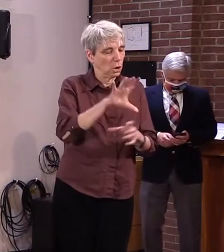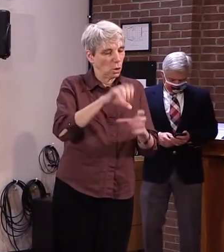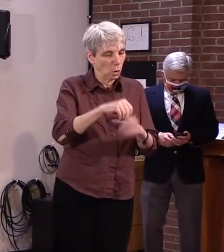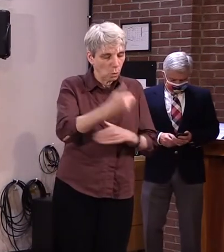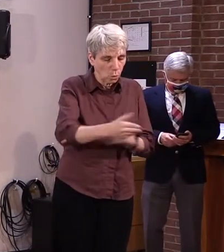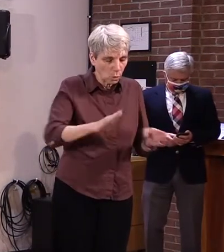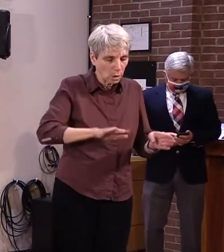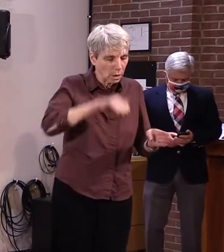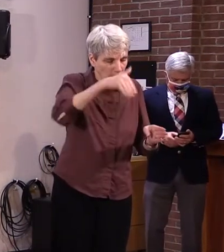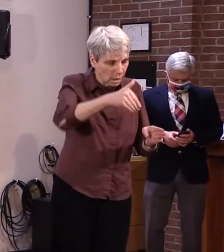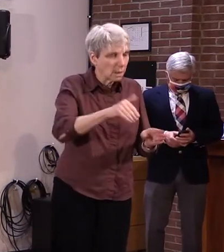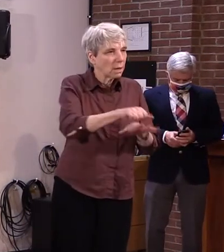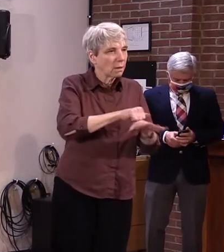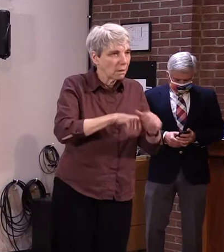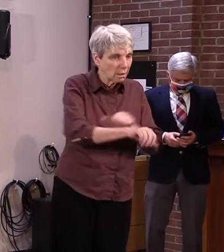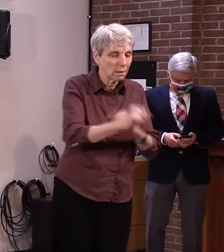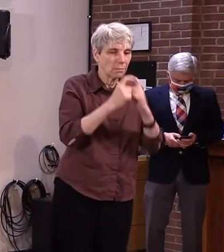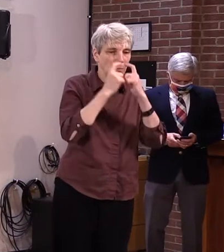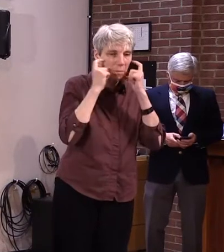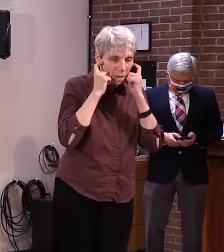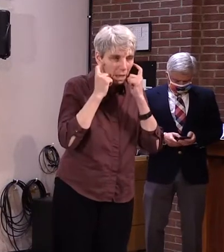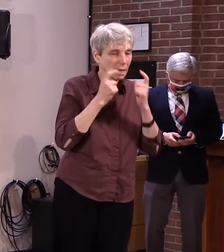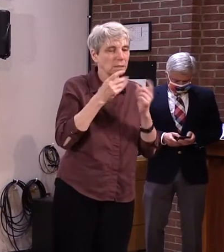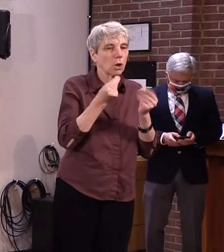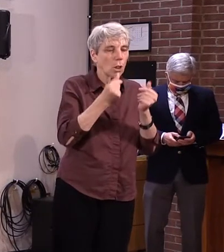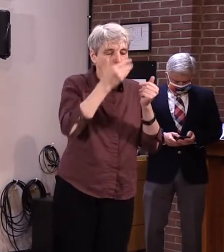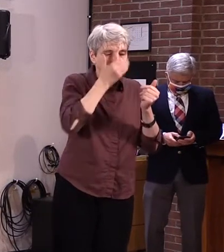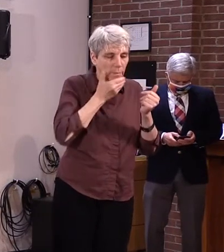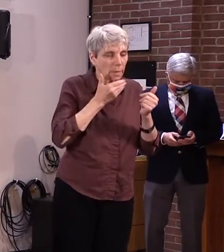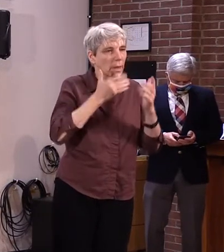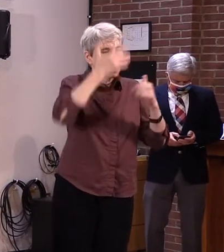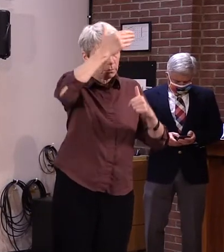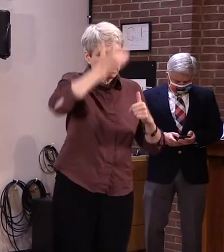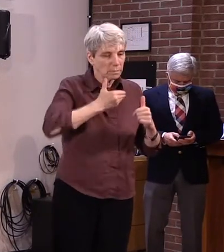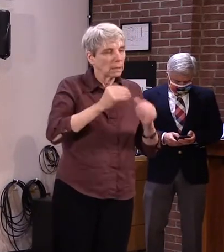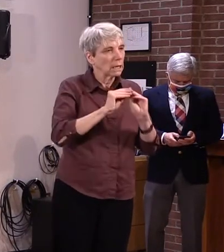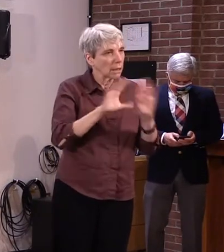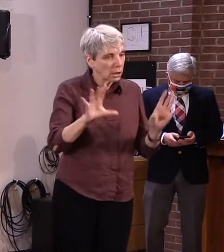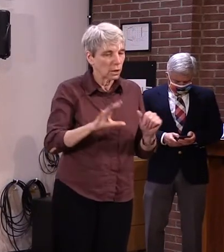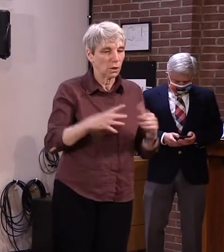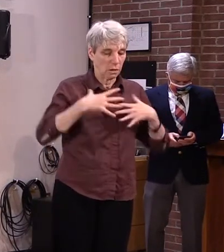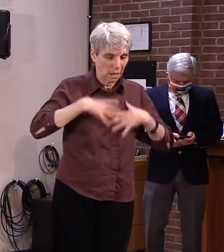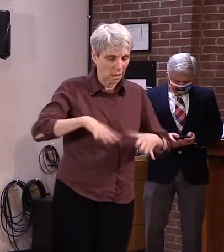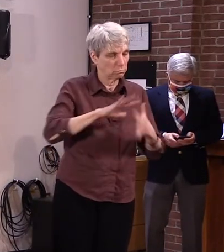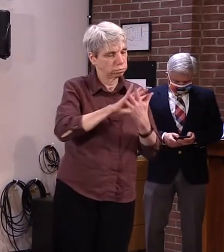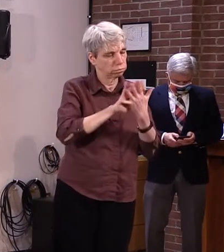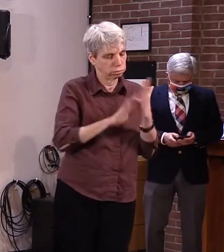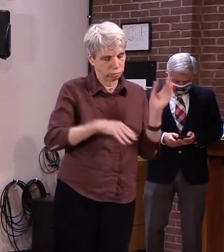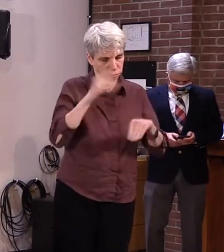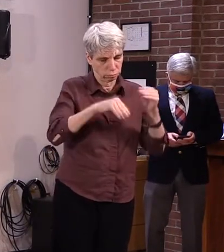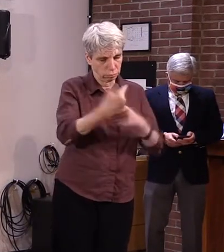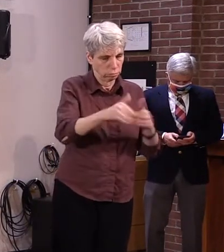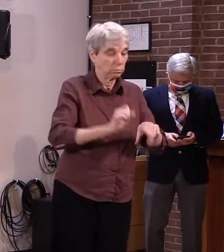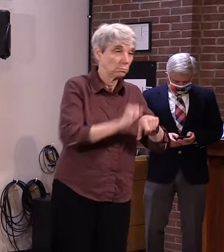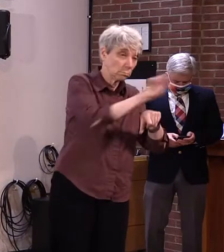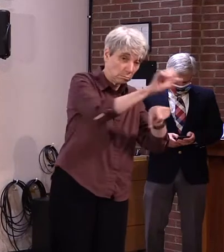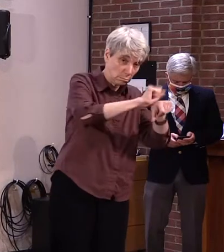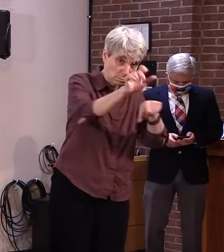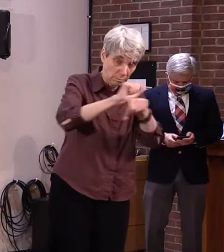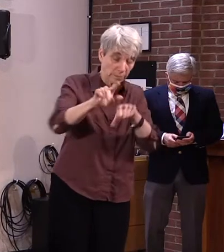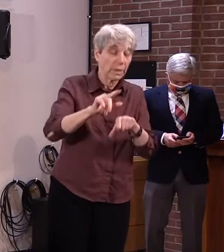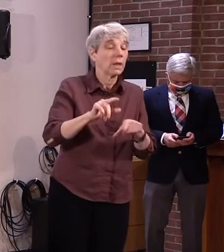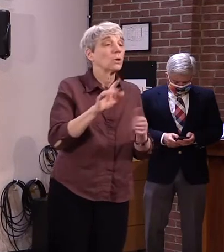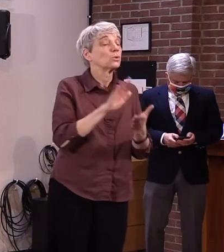hand sanitizers, procedure masks, cloth face masks, face shields, and disposable gowns. And schools also received over